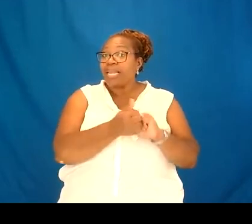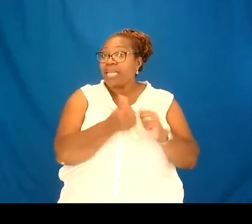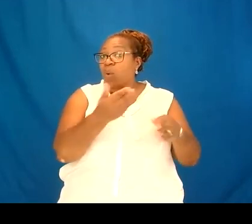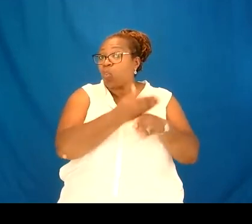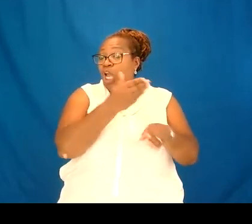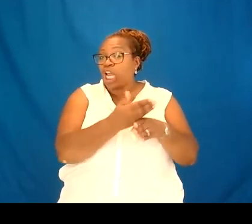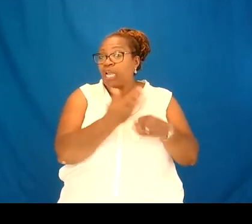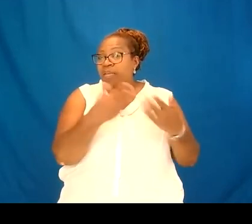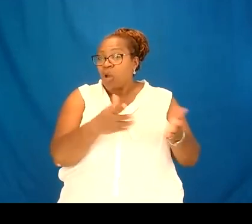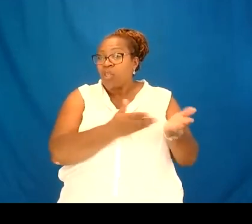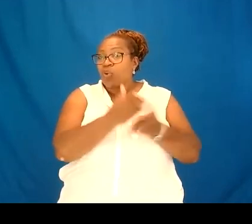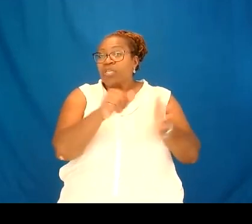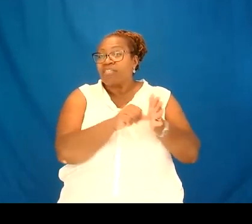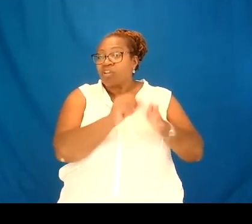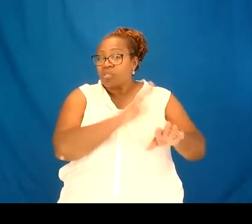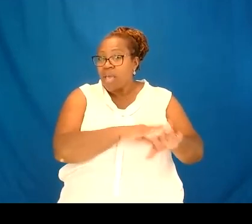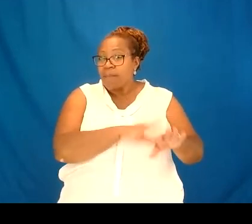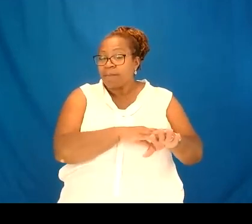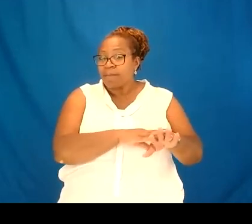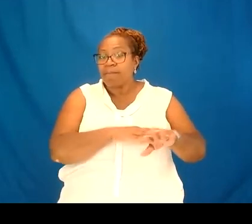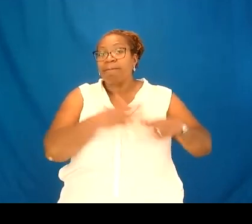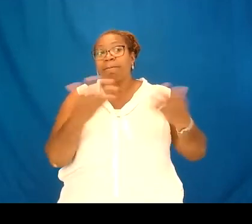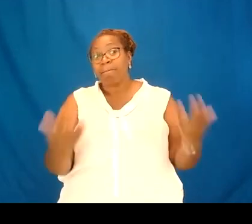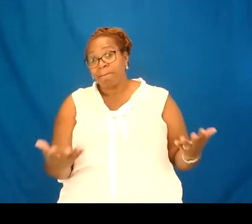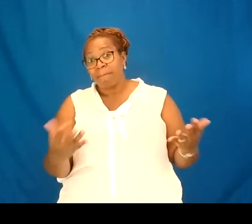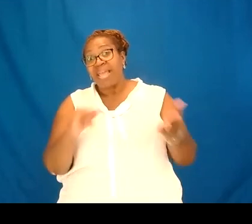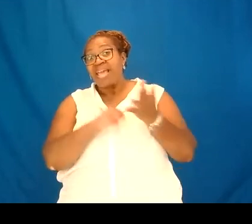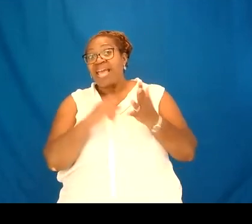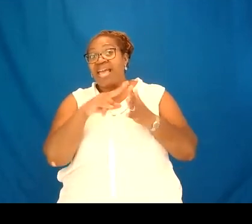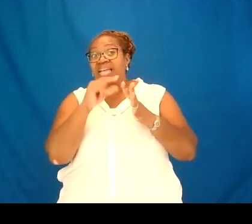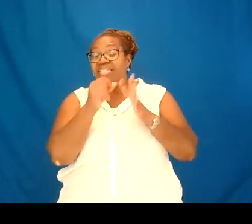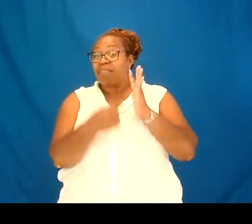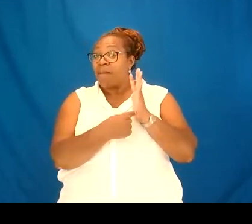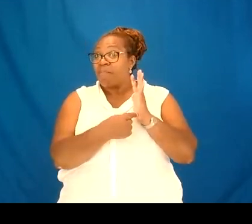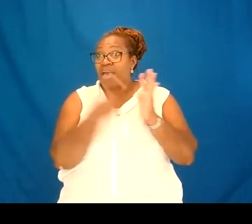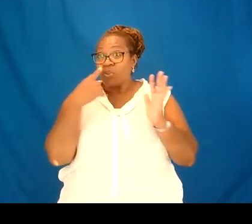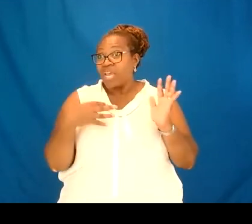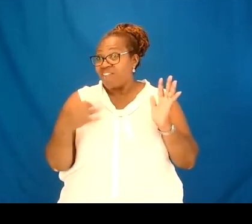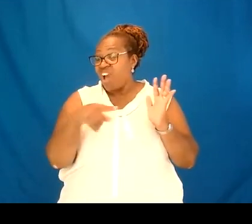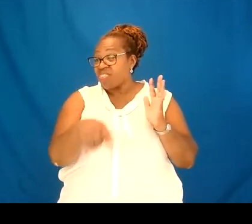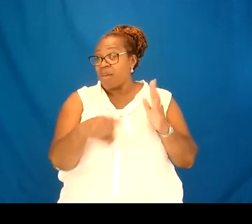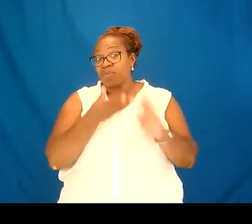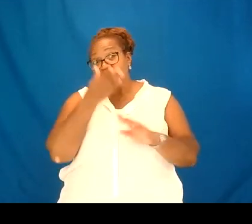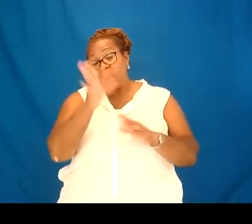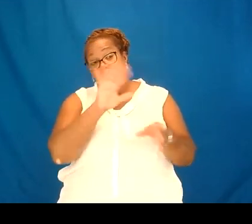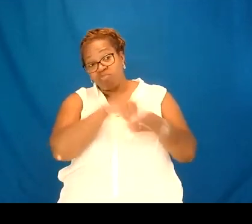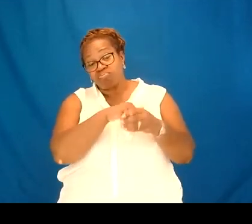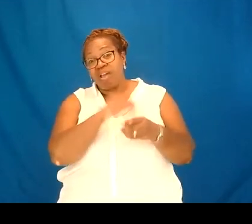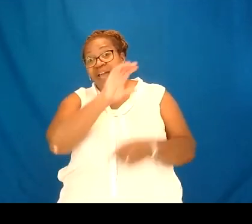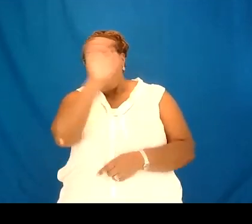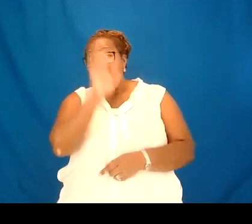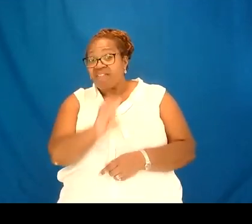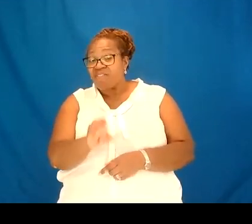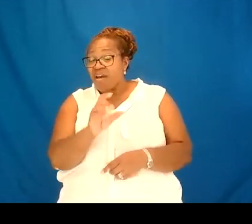us. And then, of course, it's September. You could invite them for Alpha, which is starting in September. And that